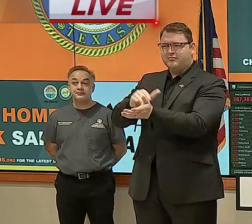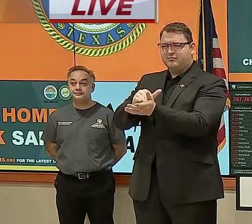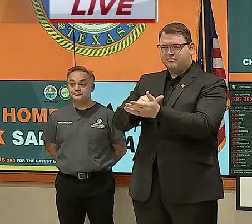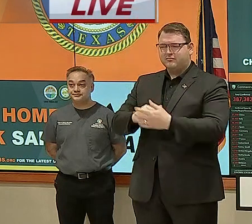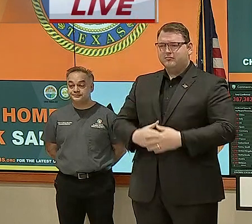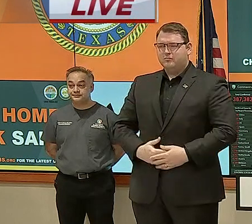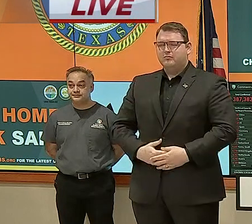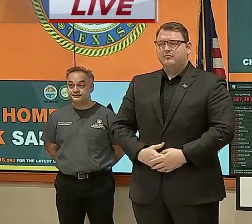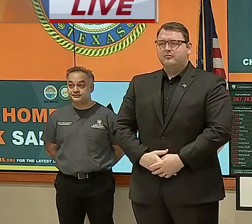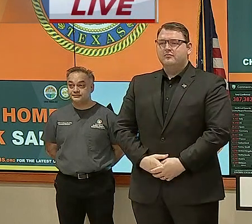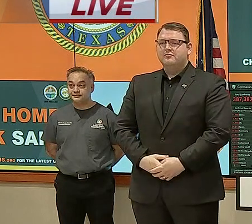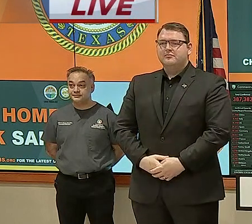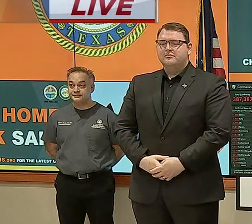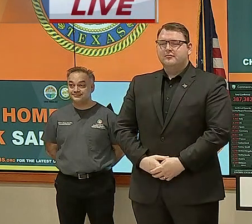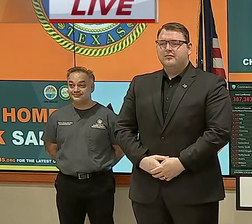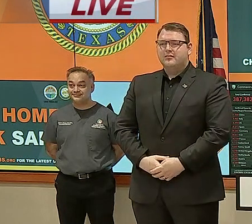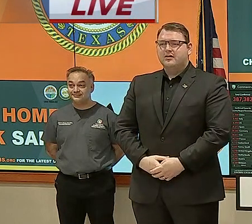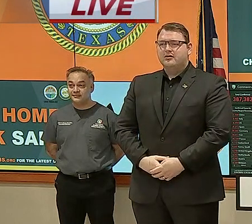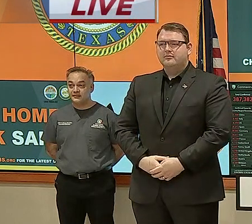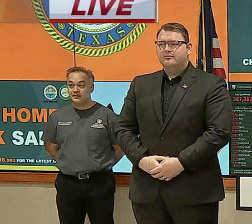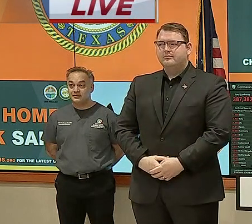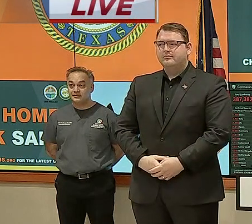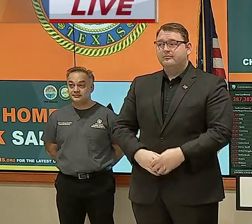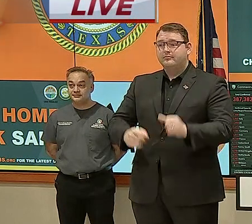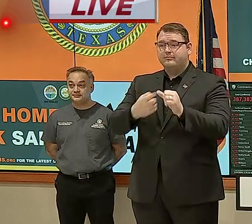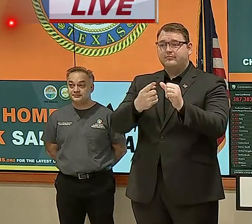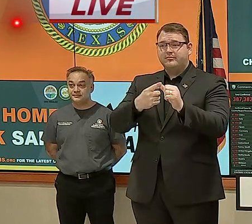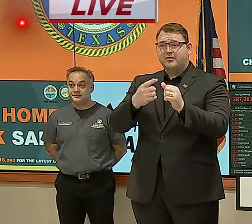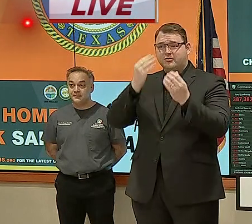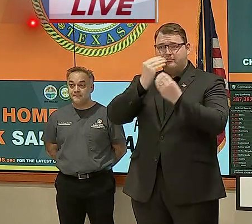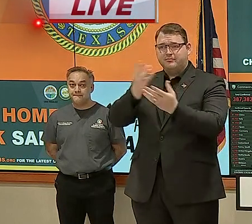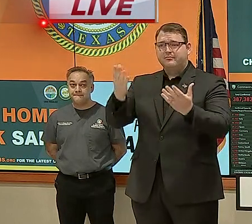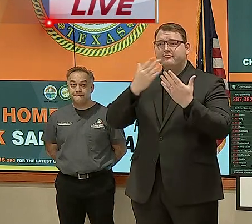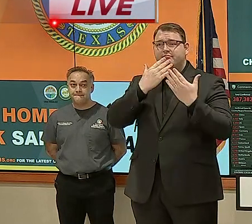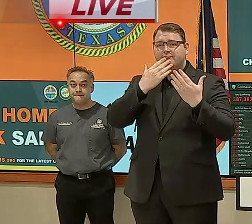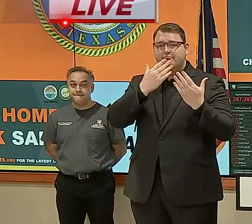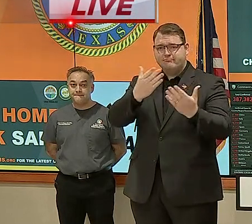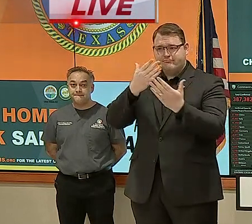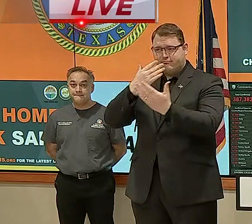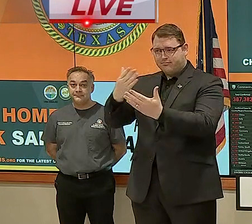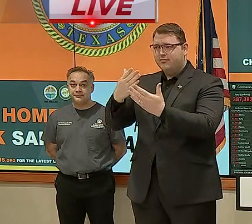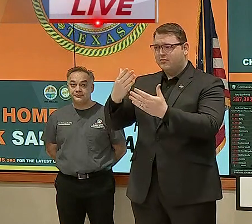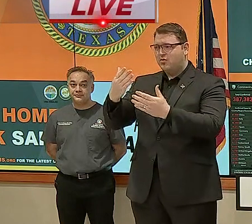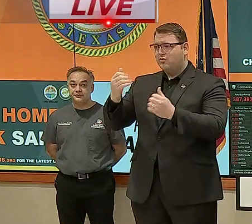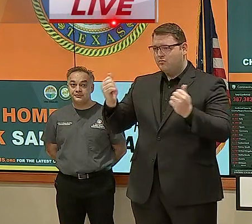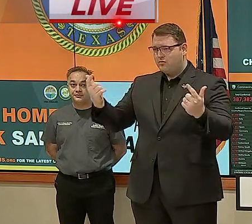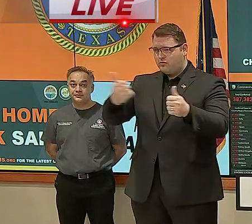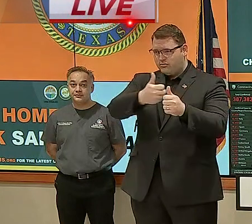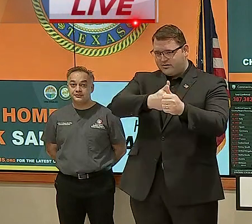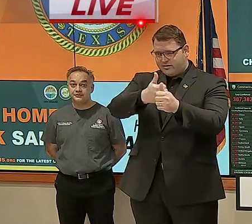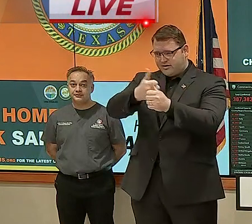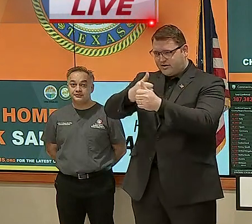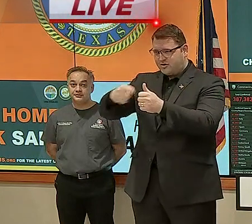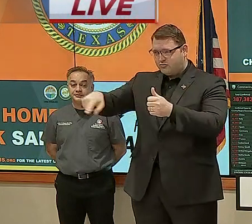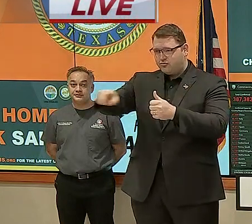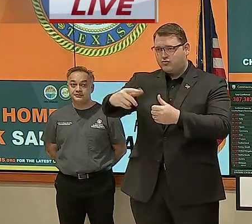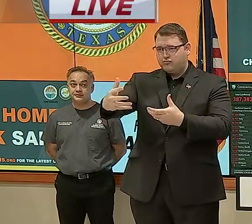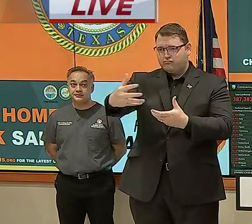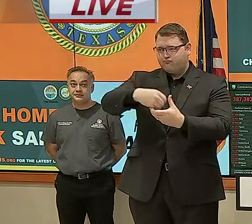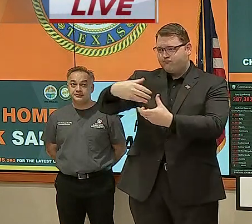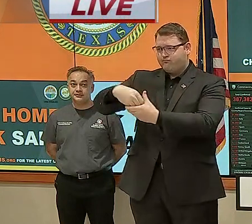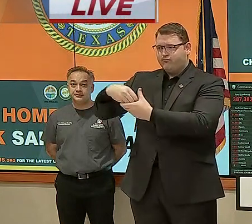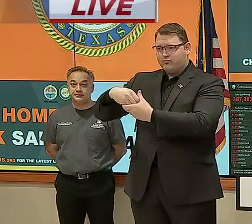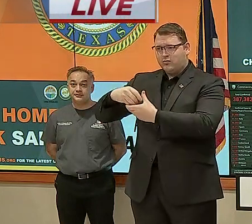First, let me thank everyone who is doing their part. I recognize a lot of people are